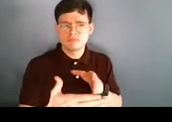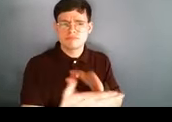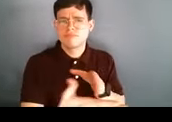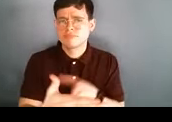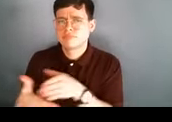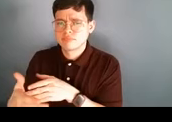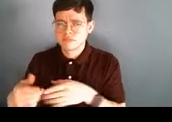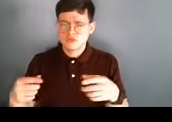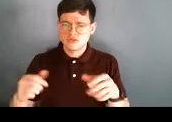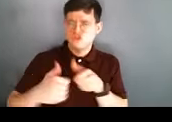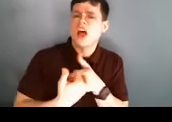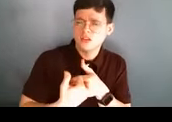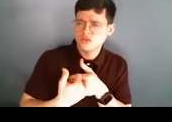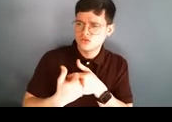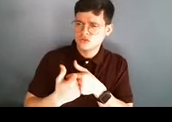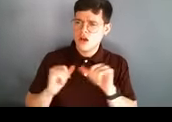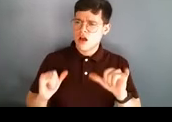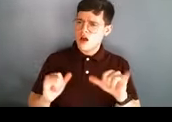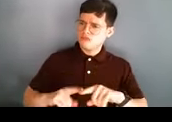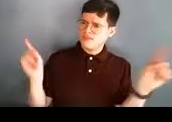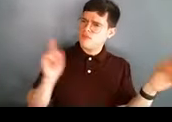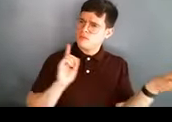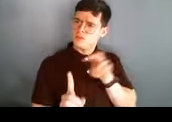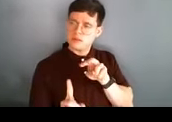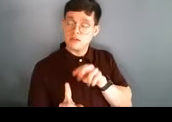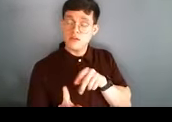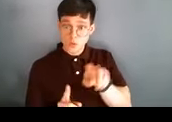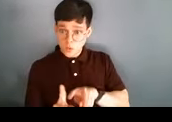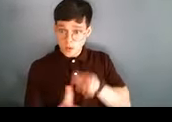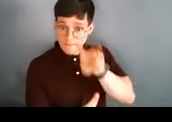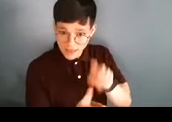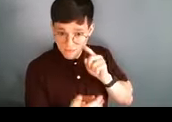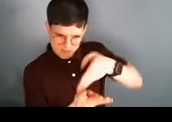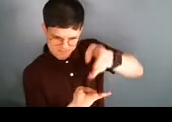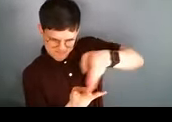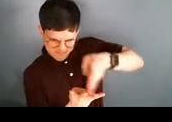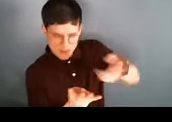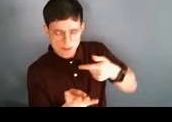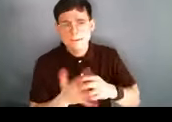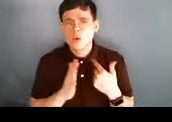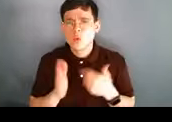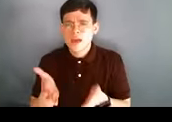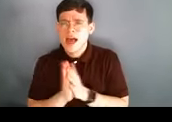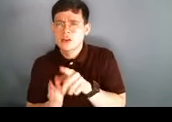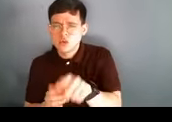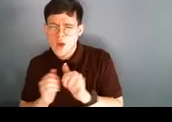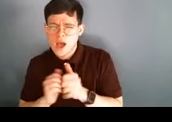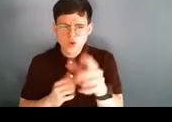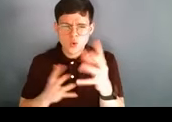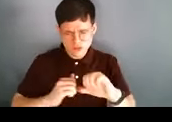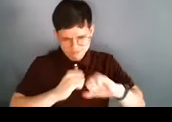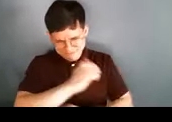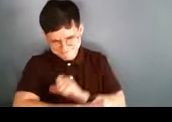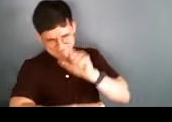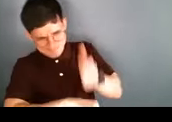categorization. By choosing to apply within a certain disciplinary category, we're asking you to choose how you want to frame the discussion around